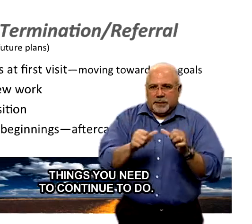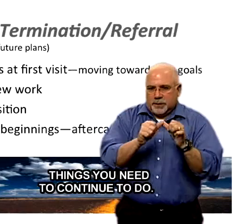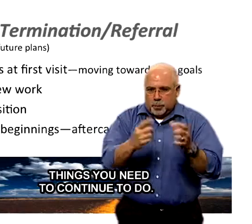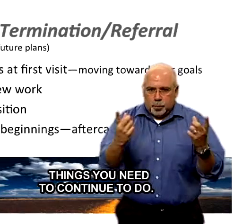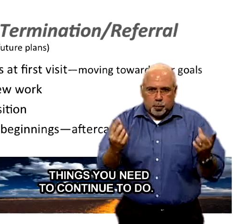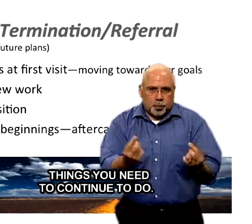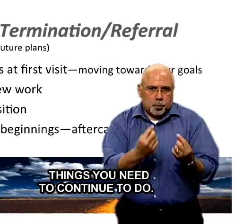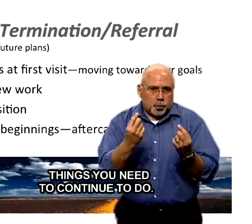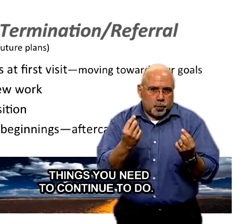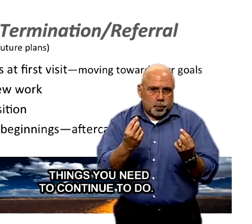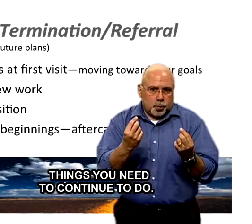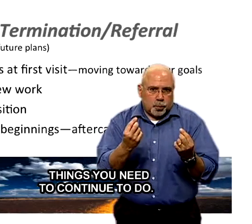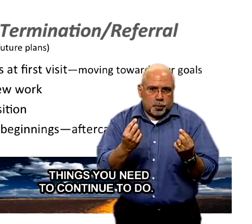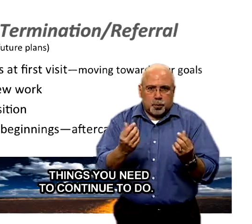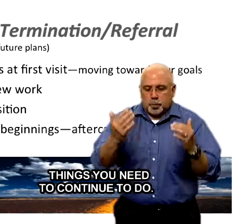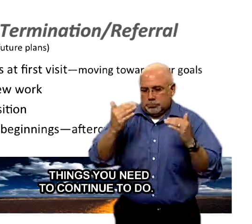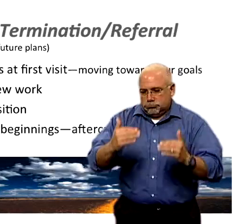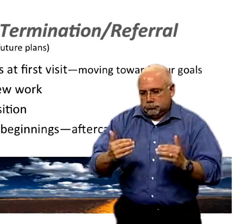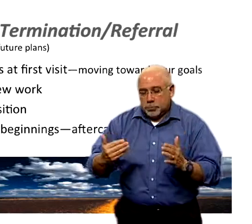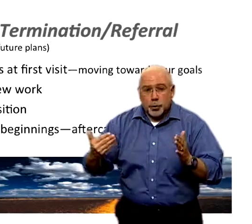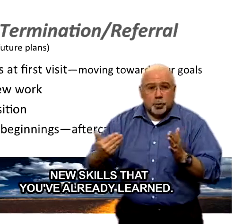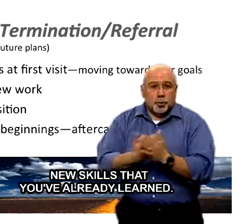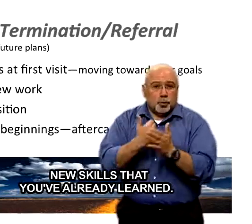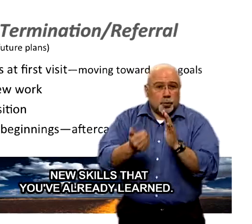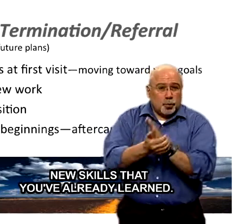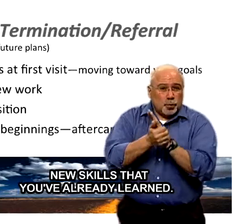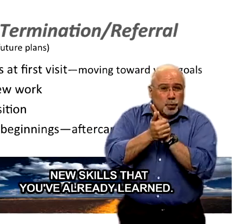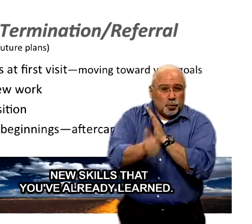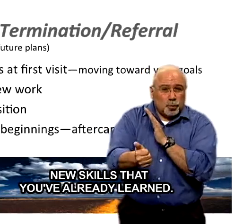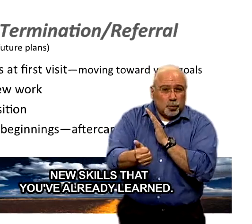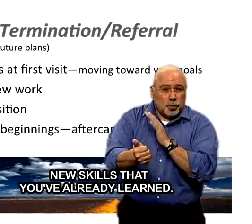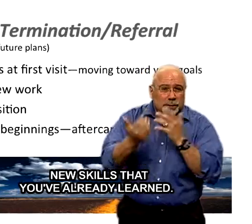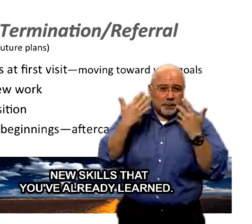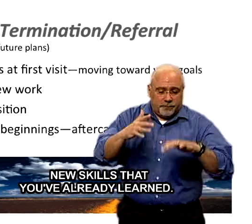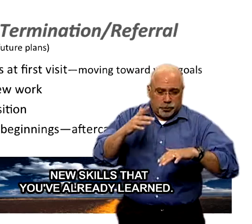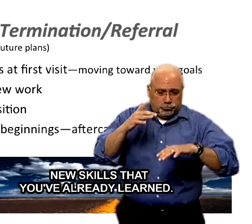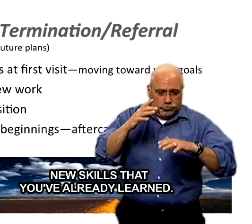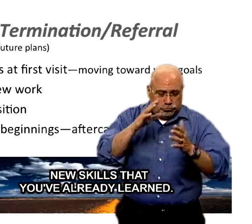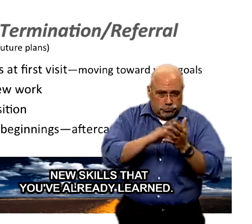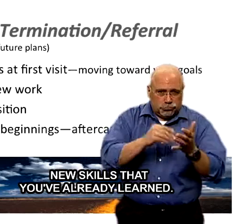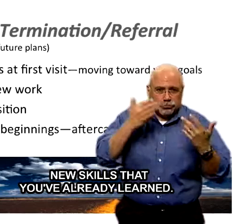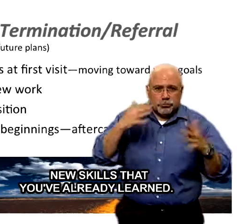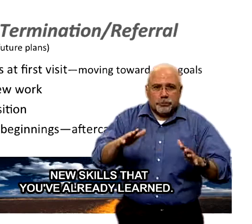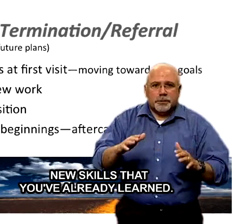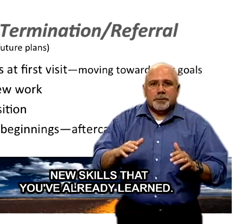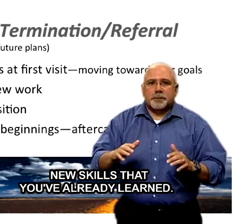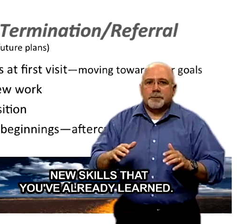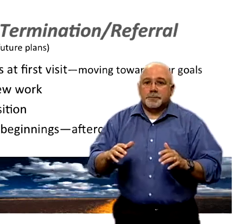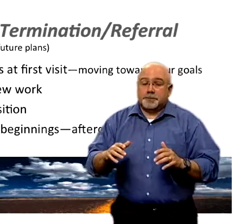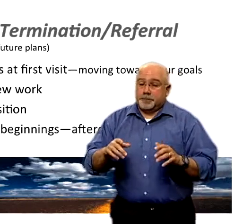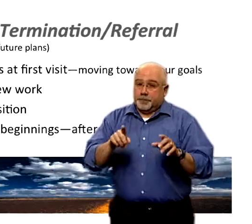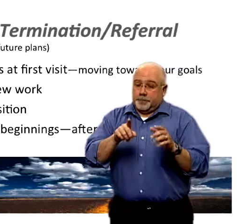Things you need to continue to do. New skills that you've already learned.